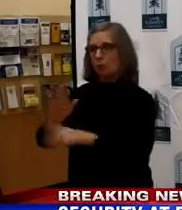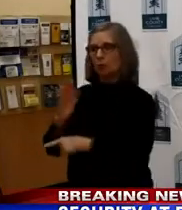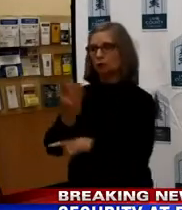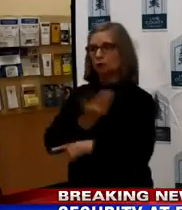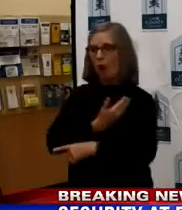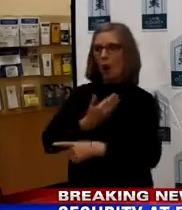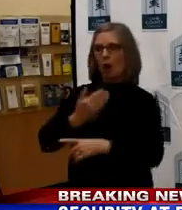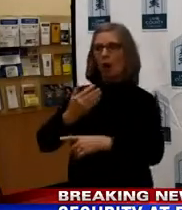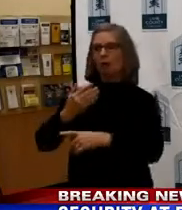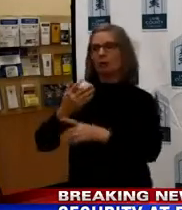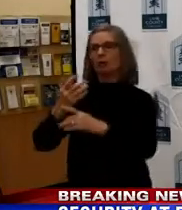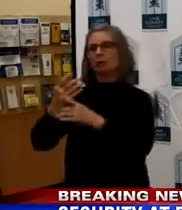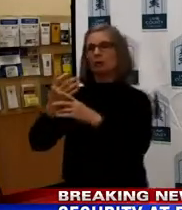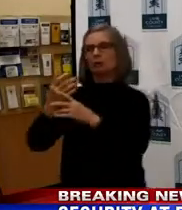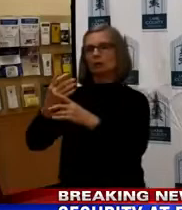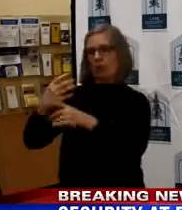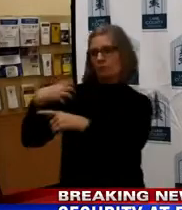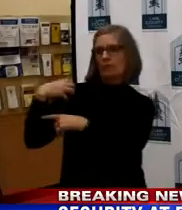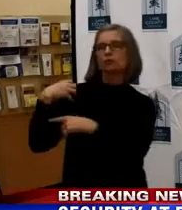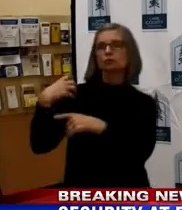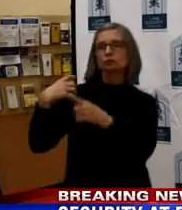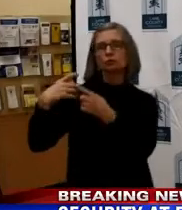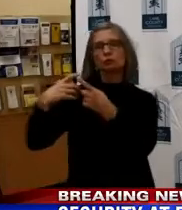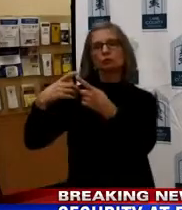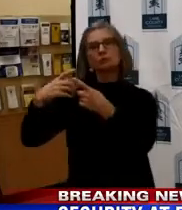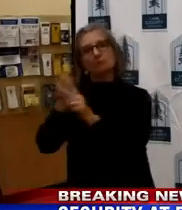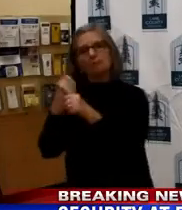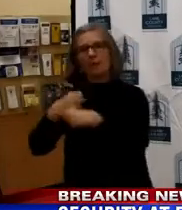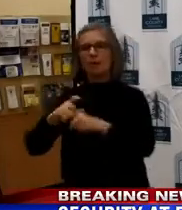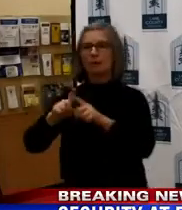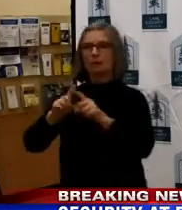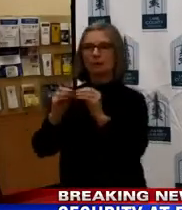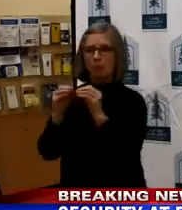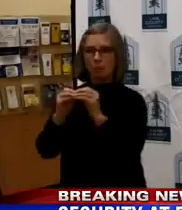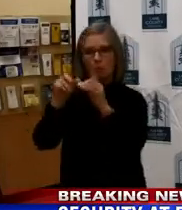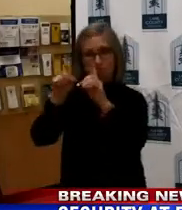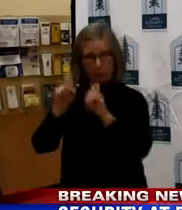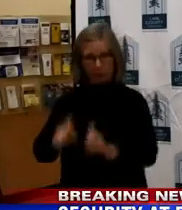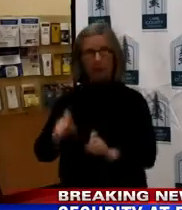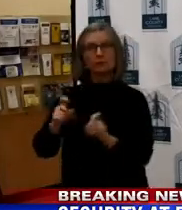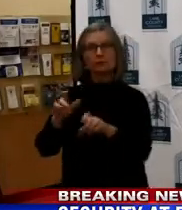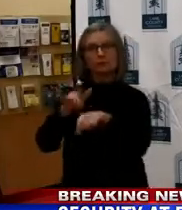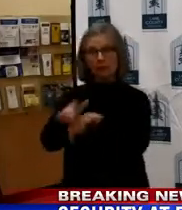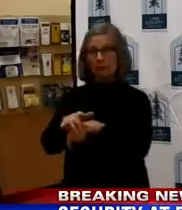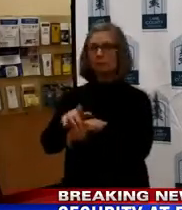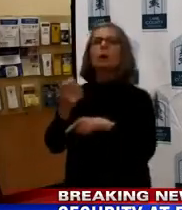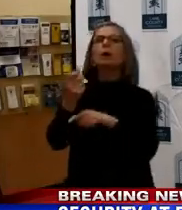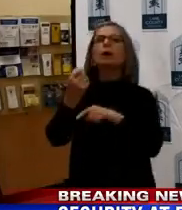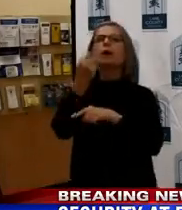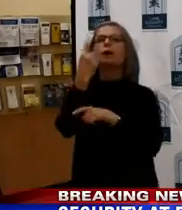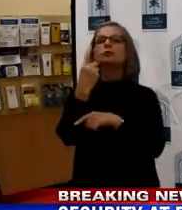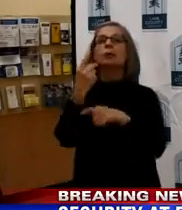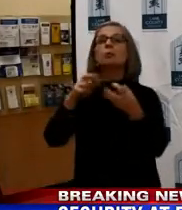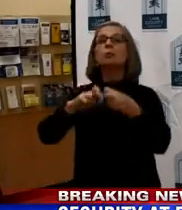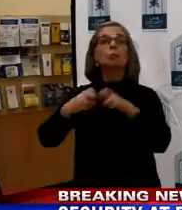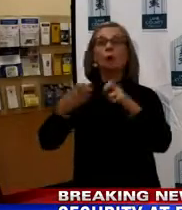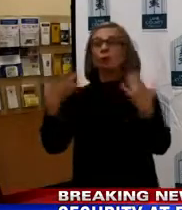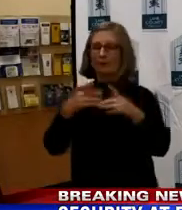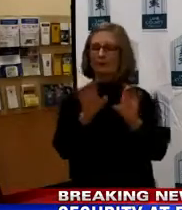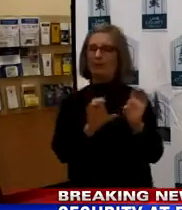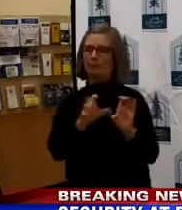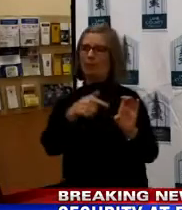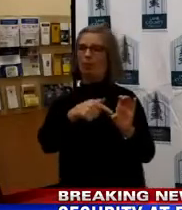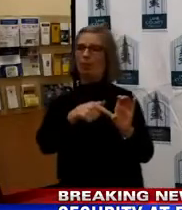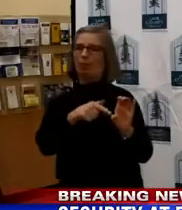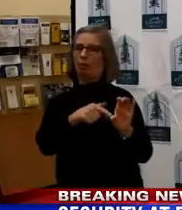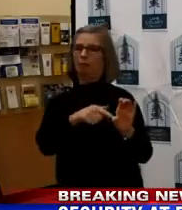impediments to testing right now is the chemicals needed to process the test. So we need a greater supply of these chemicals, and however